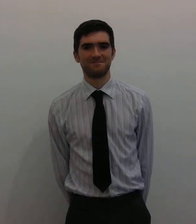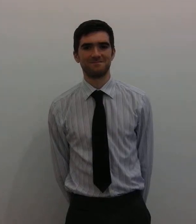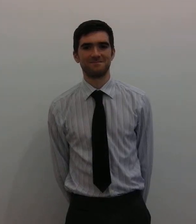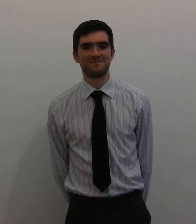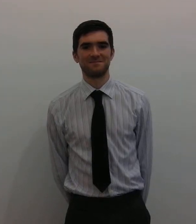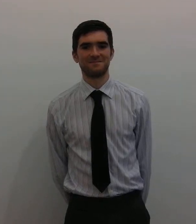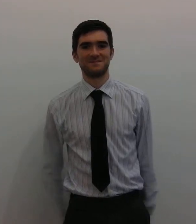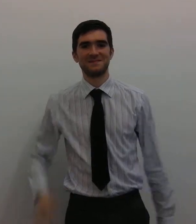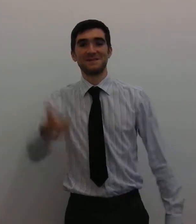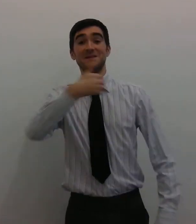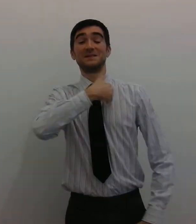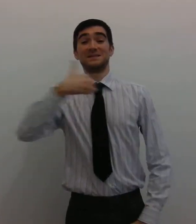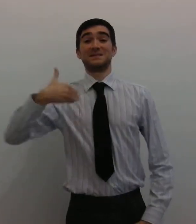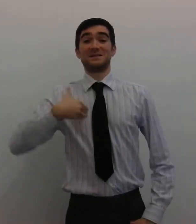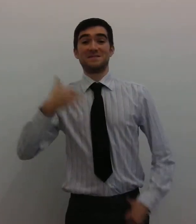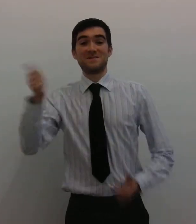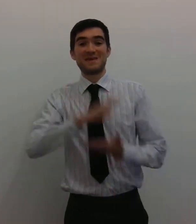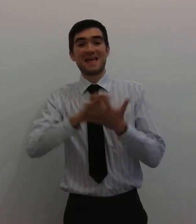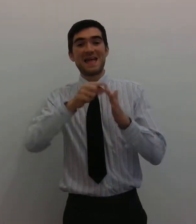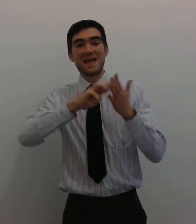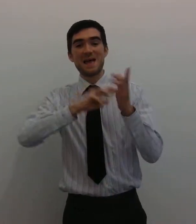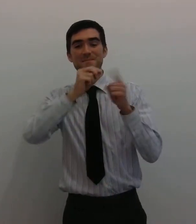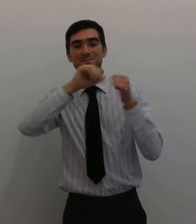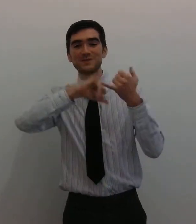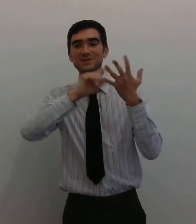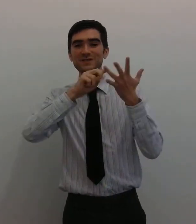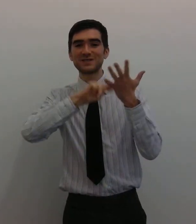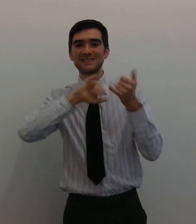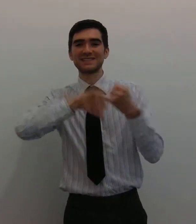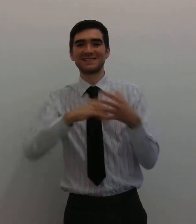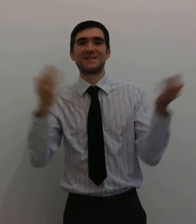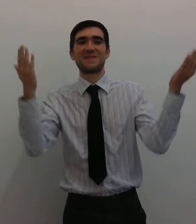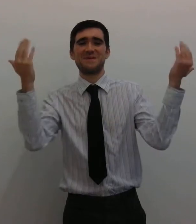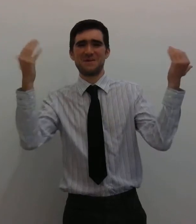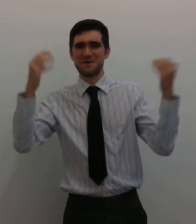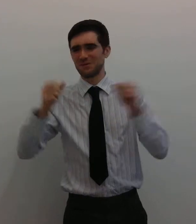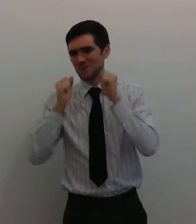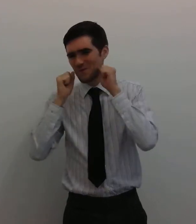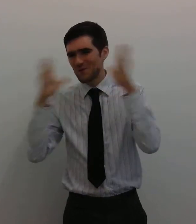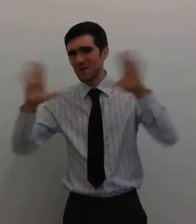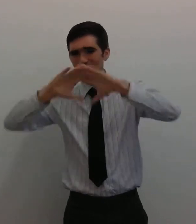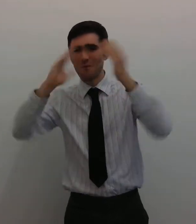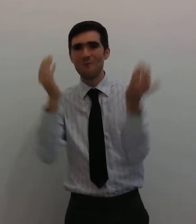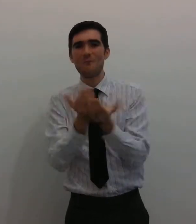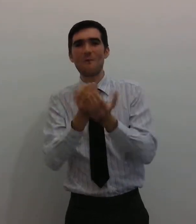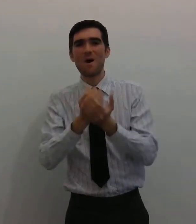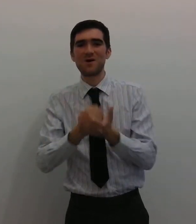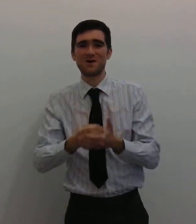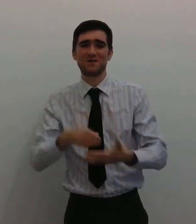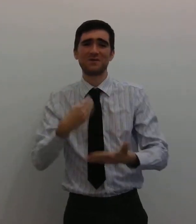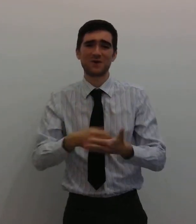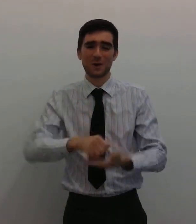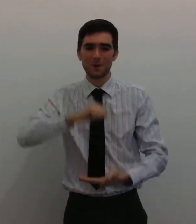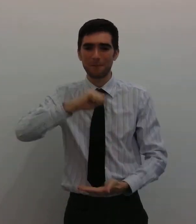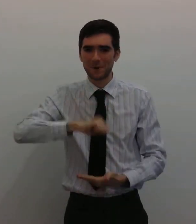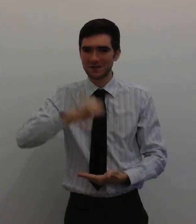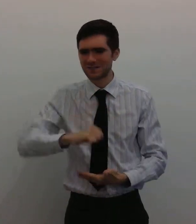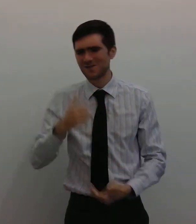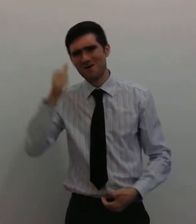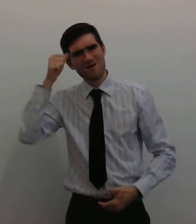Right, good morning Hempsons. Welcome to the wonderful world of cost budgeting. I know you're not all going to like it, but it's something we